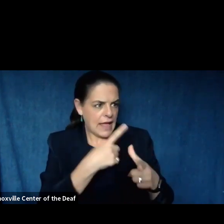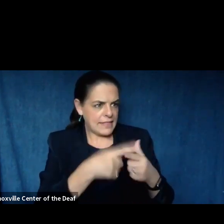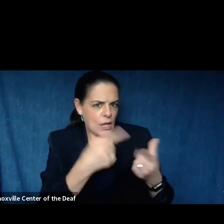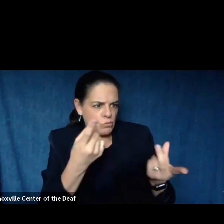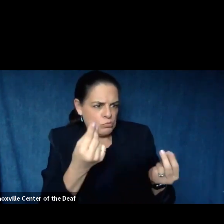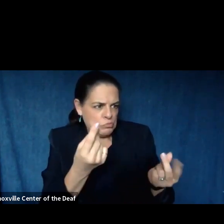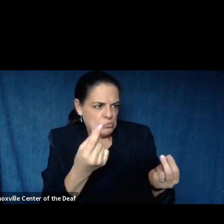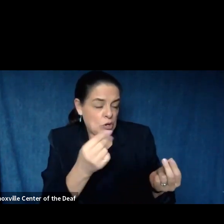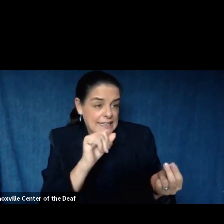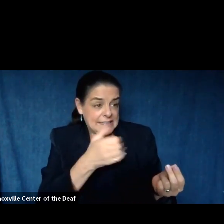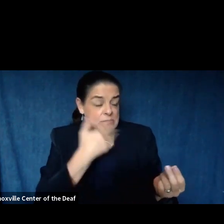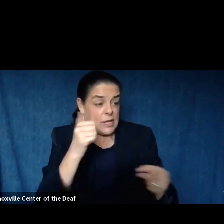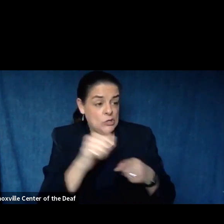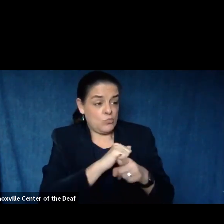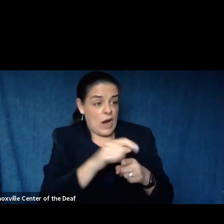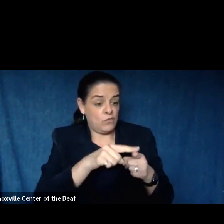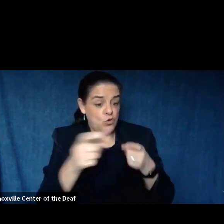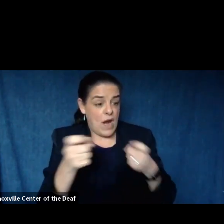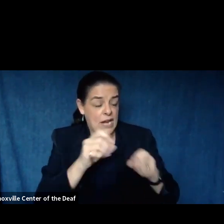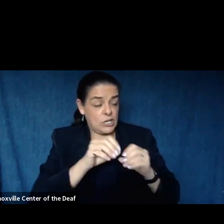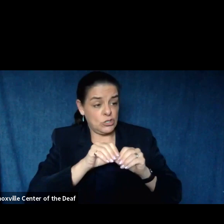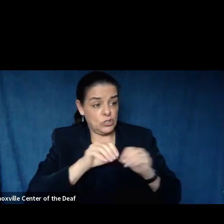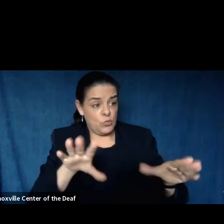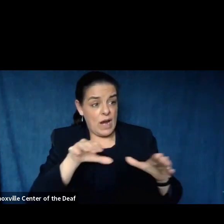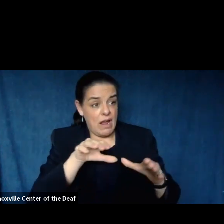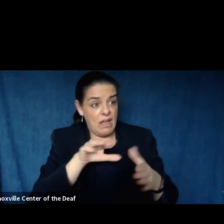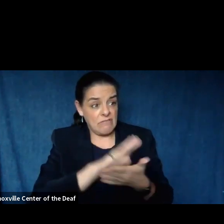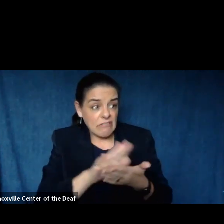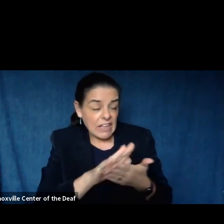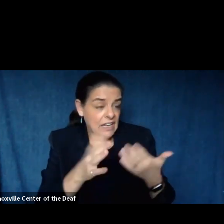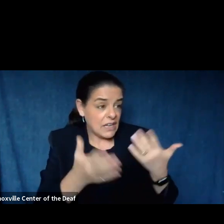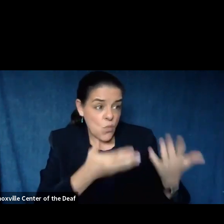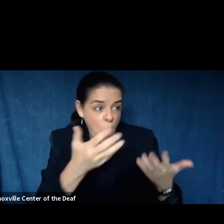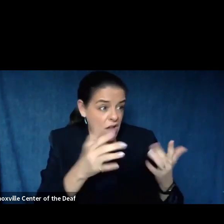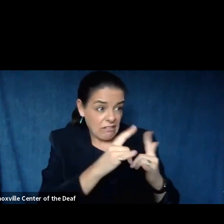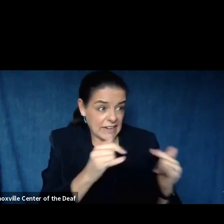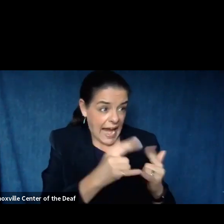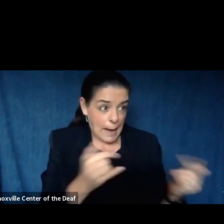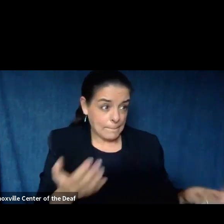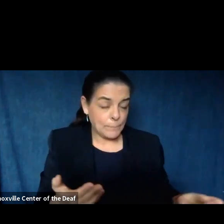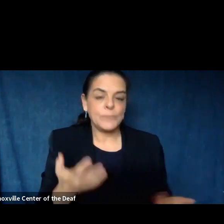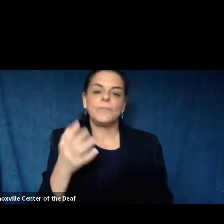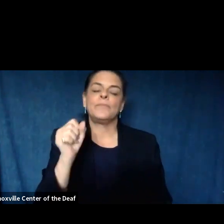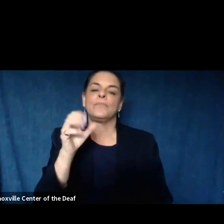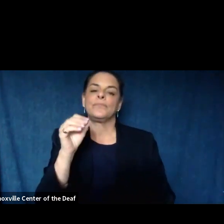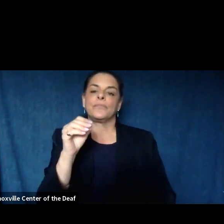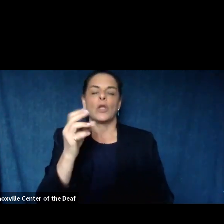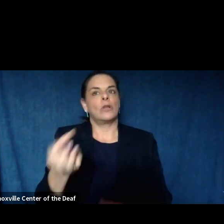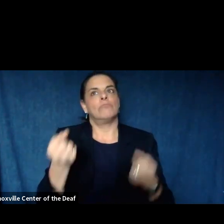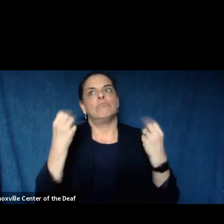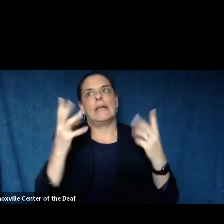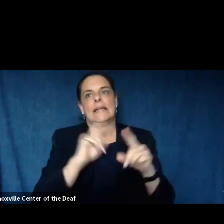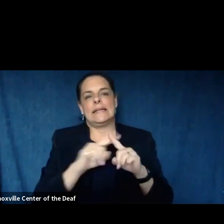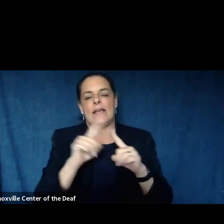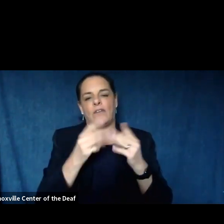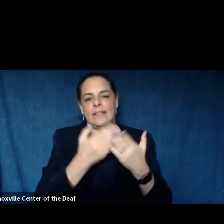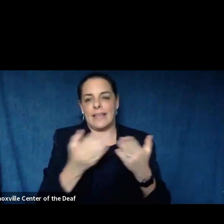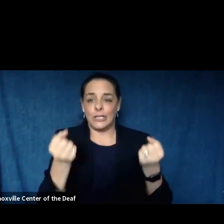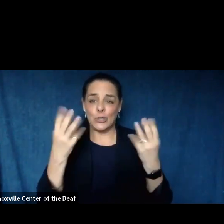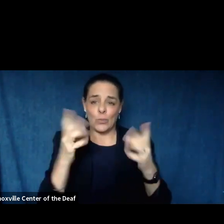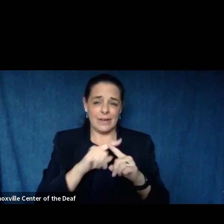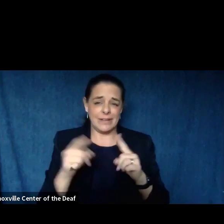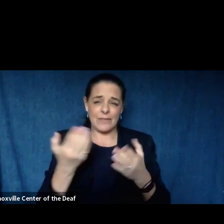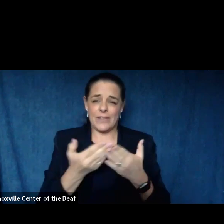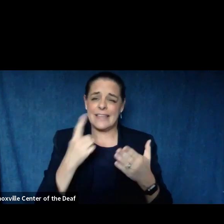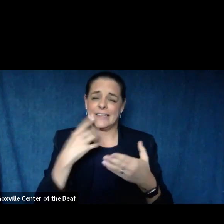there a best practice for managing the spread and cleaning? So so many things, so many variables go into what